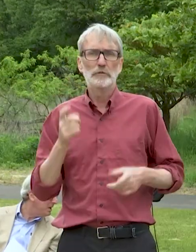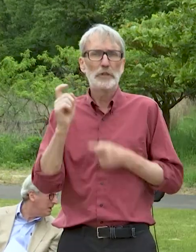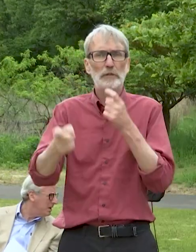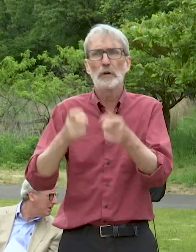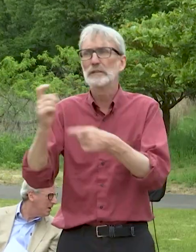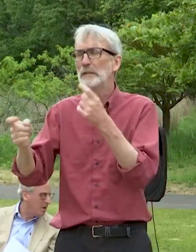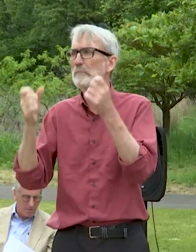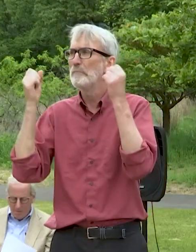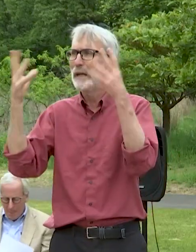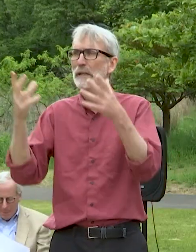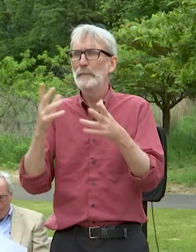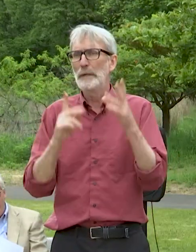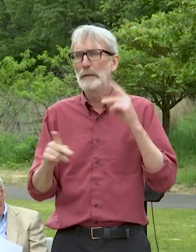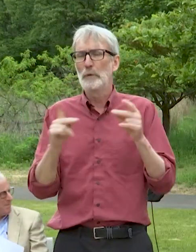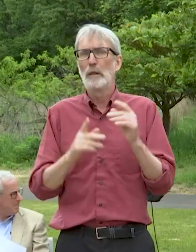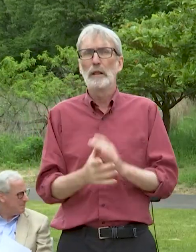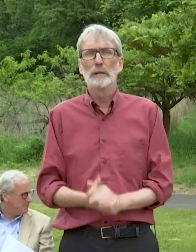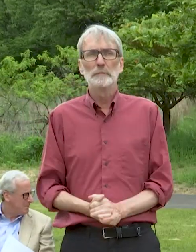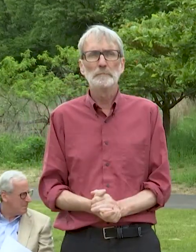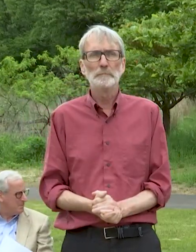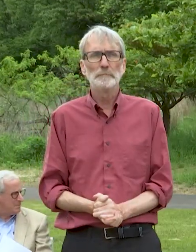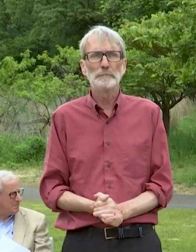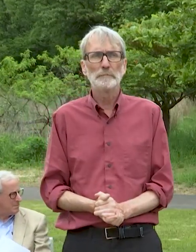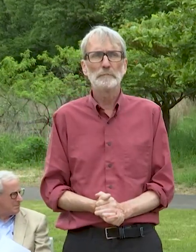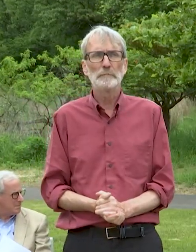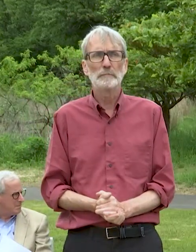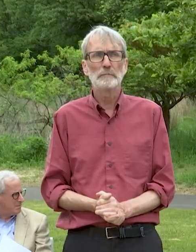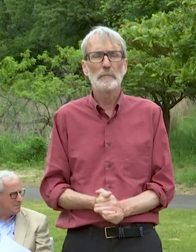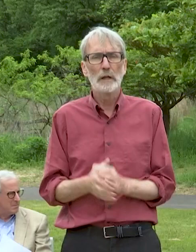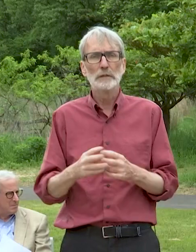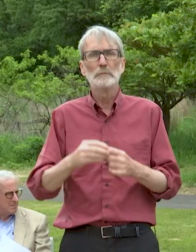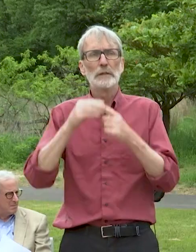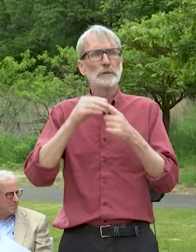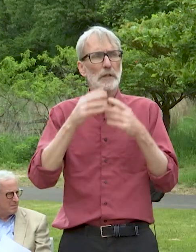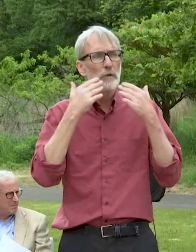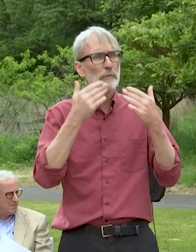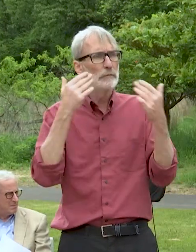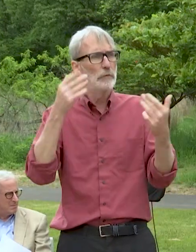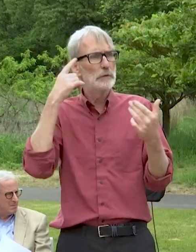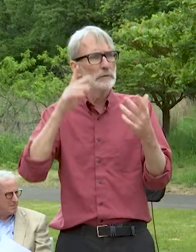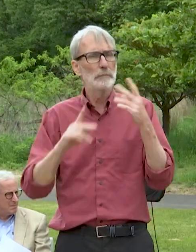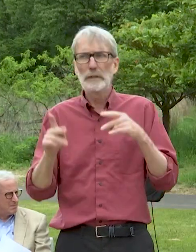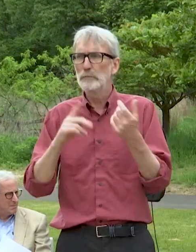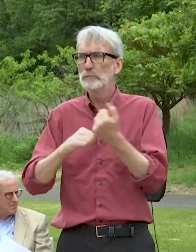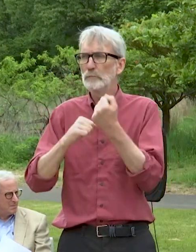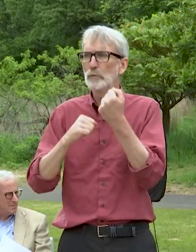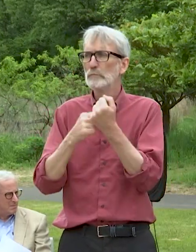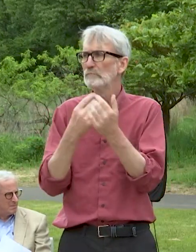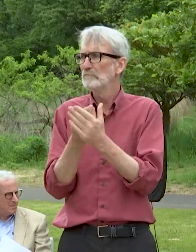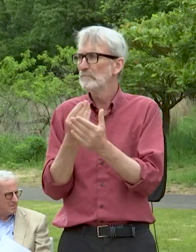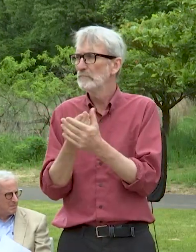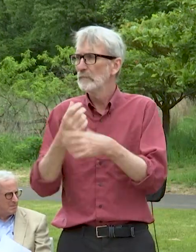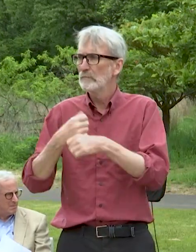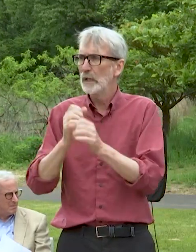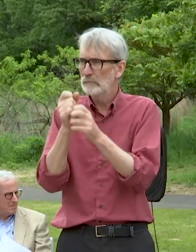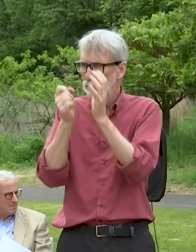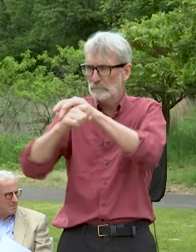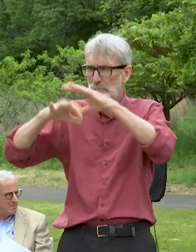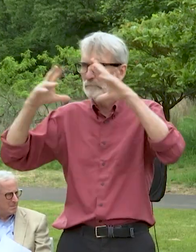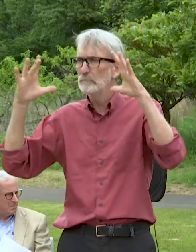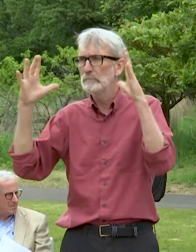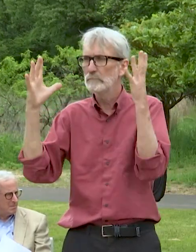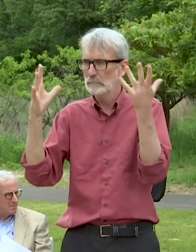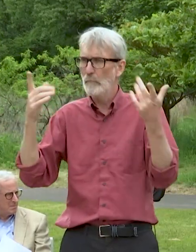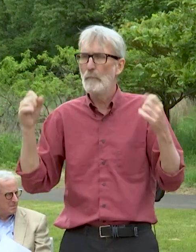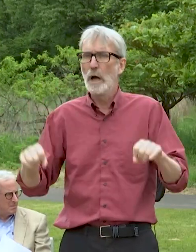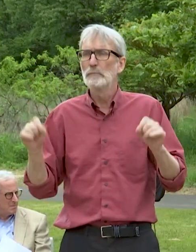of so many. We are especially grateful to the funders who made this vision possible, many of whom are